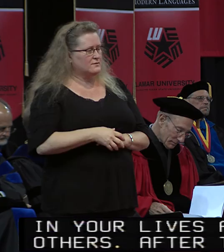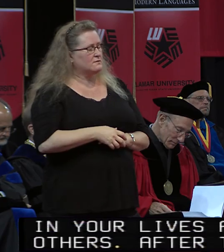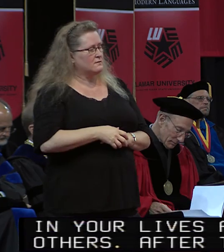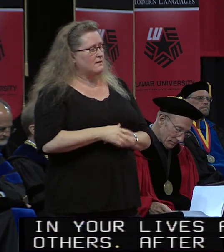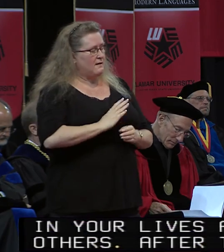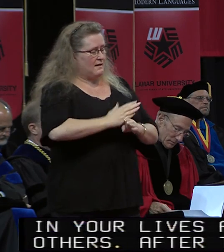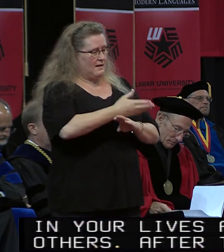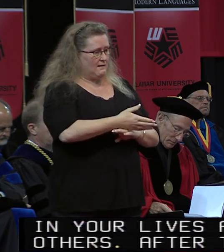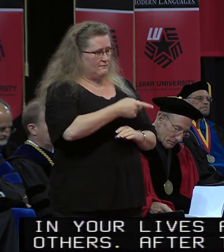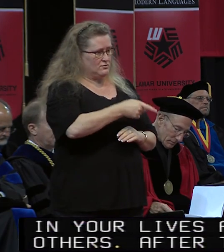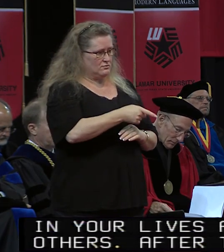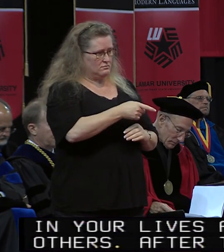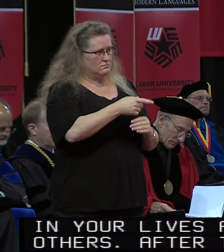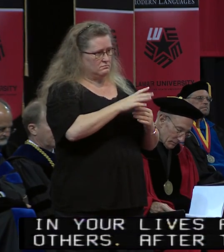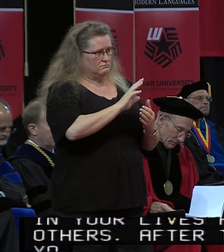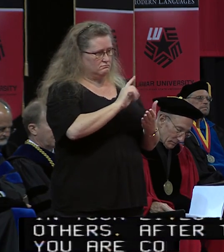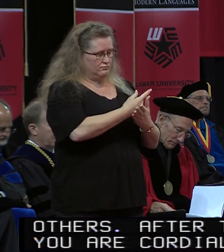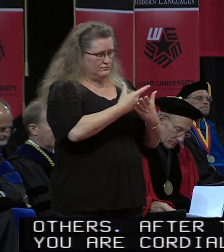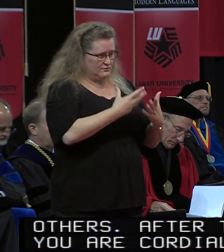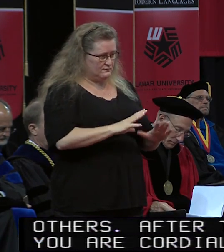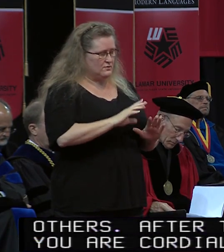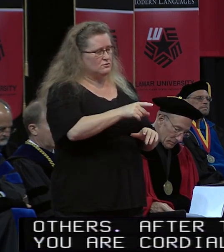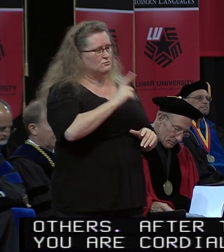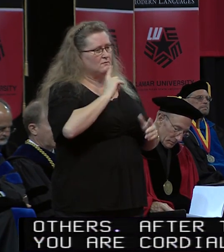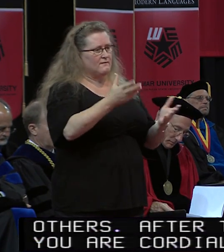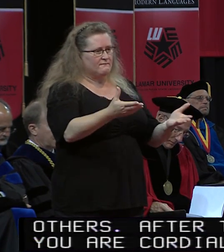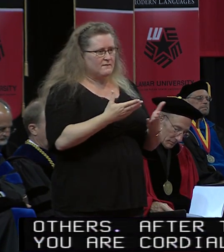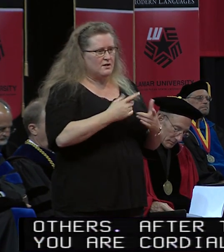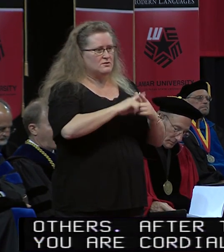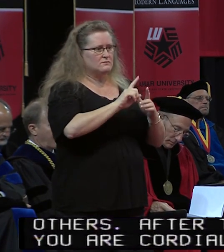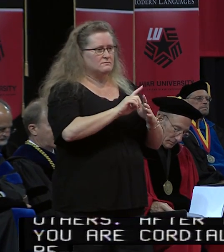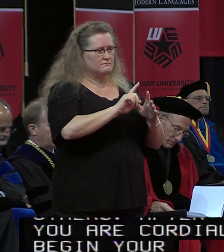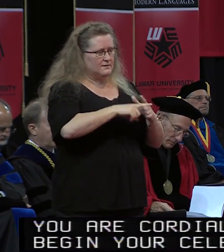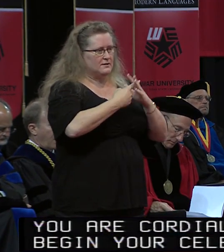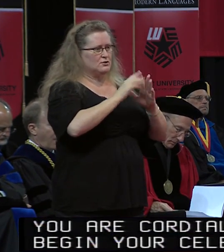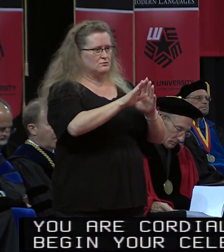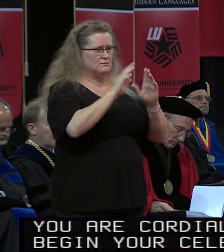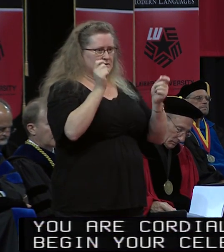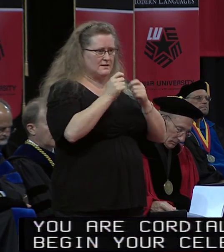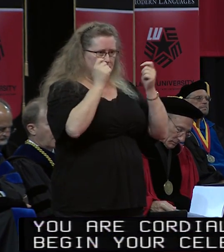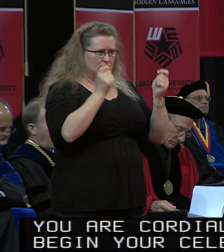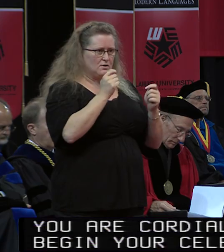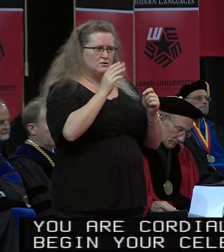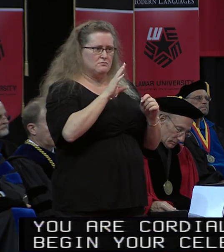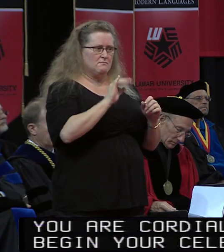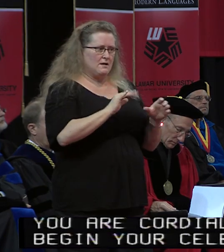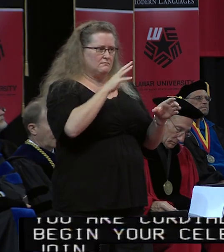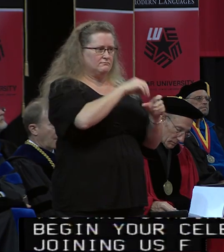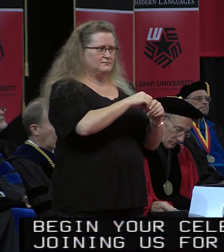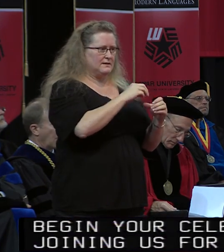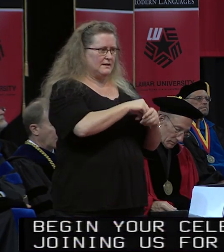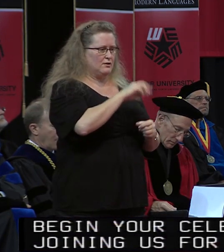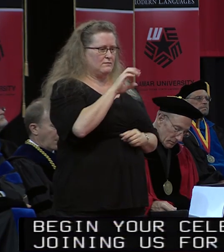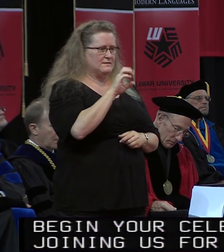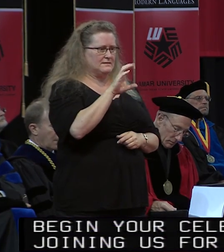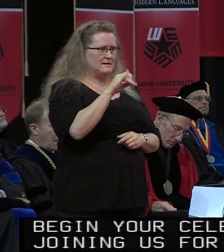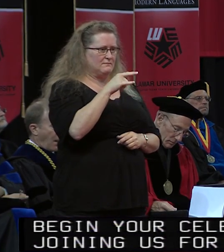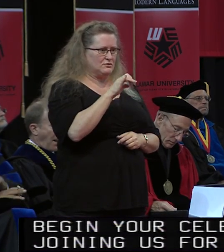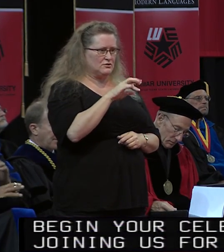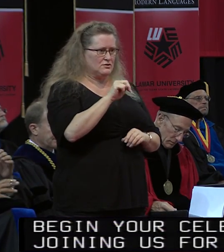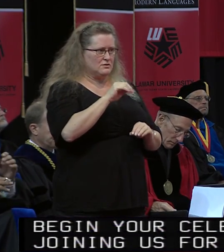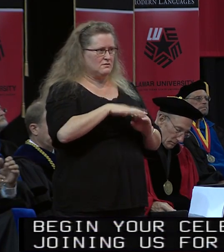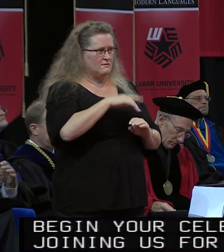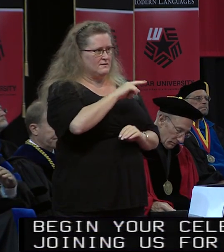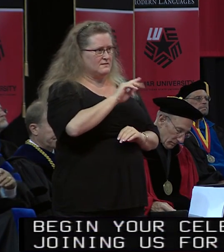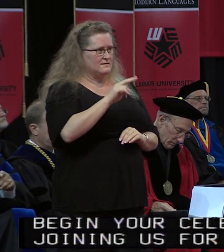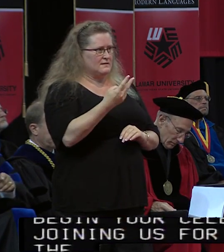After the recessional, you are cordially invited to begin your celebration by joining us for a reception on the second floor